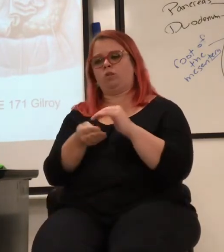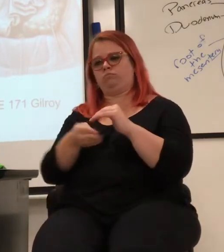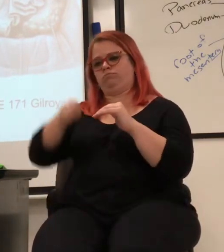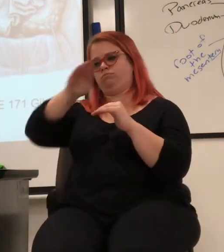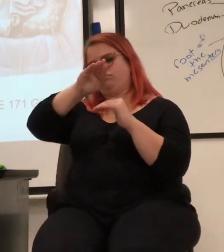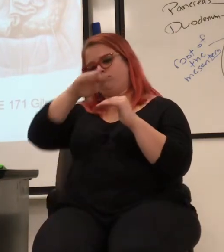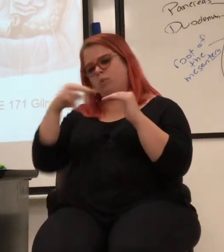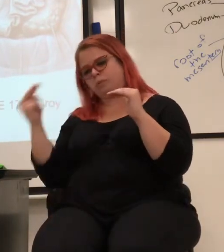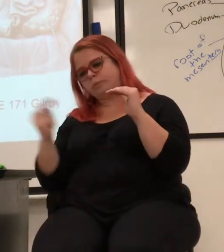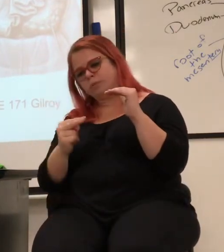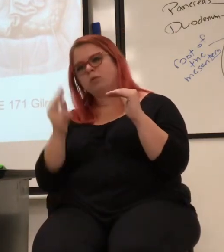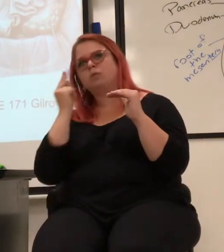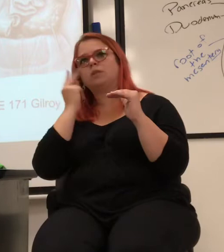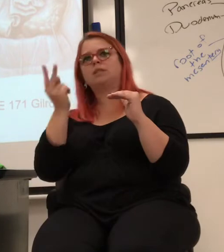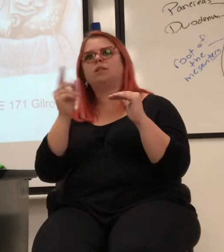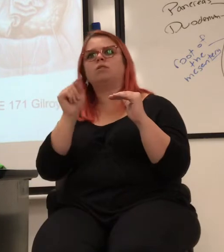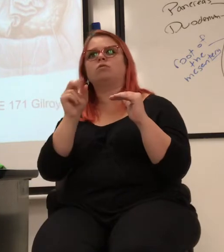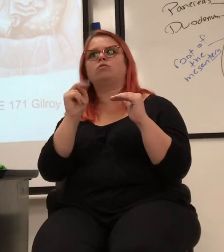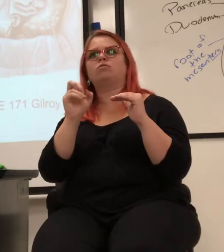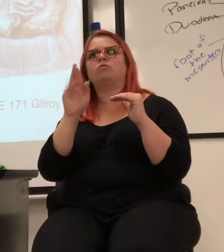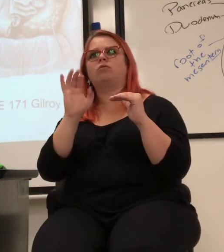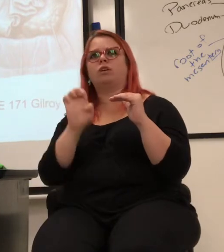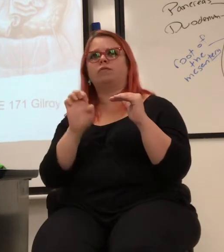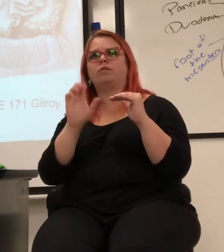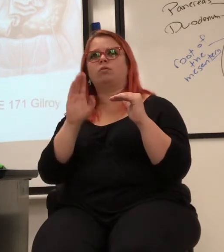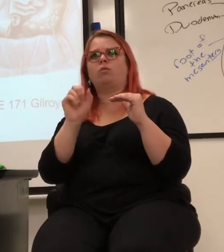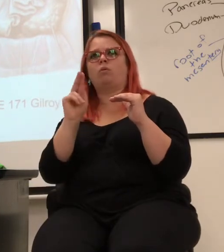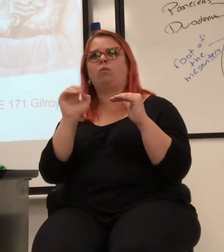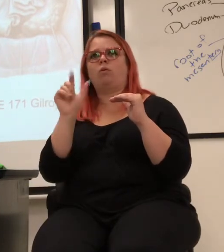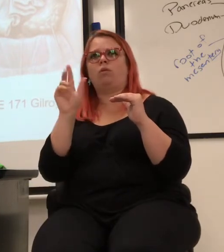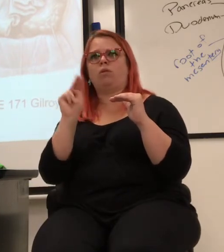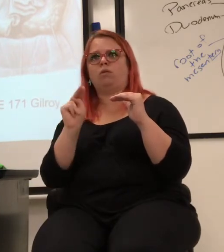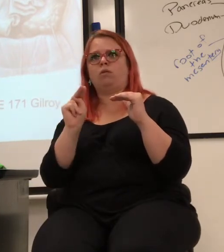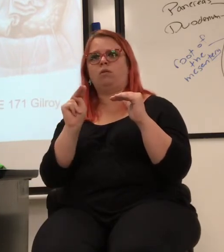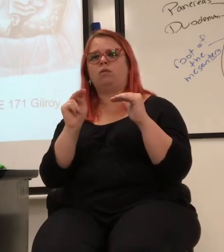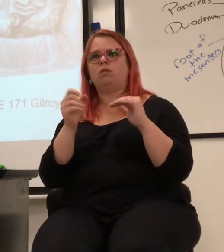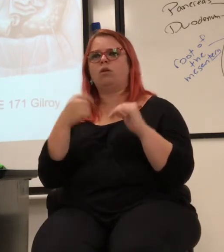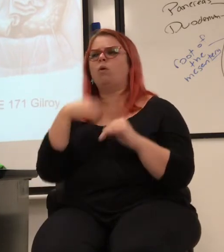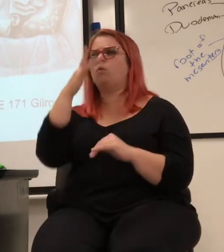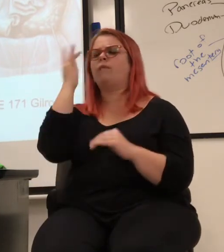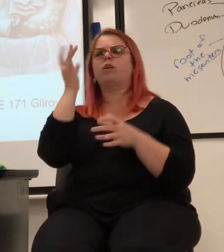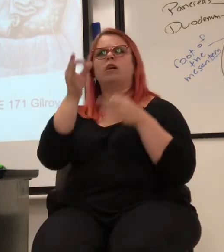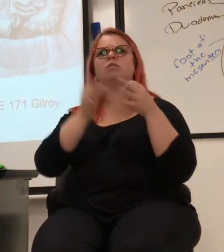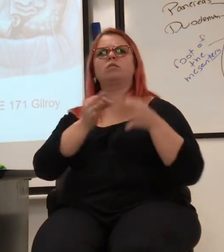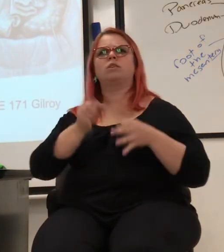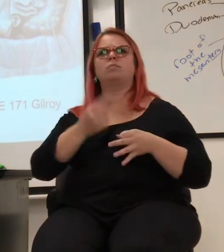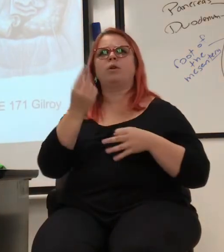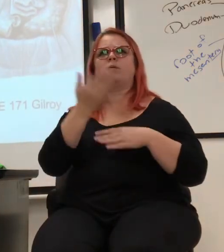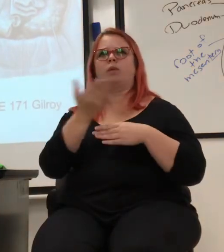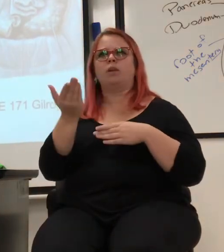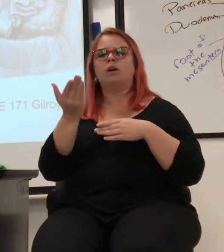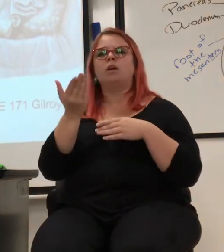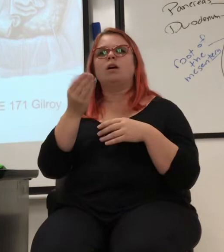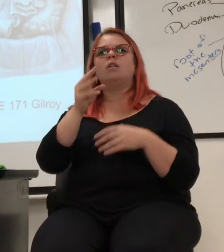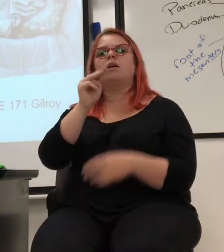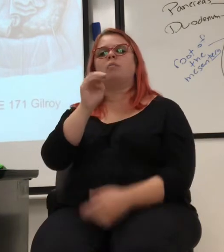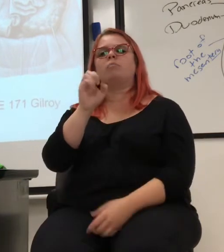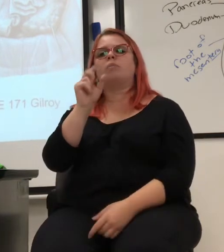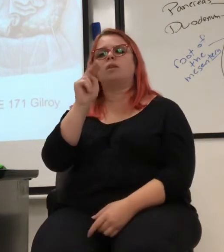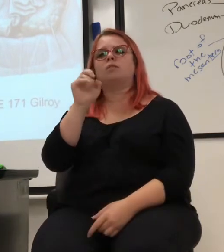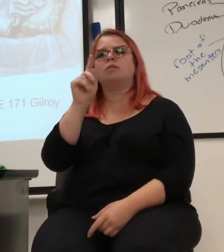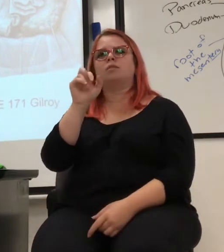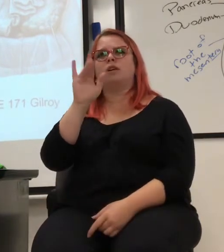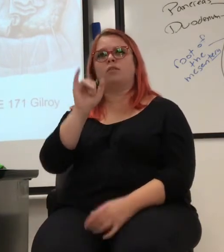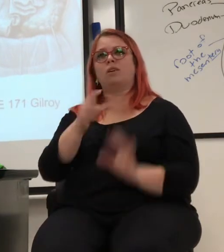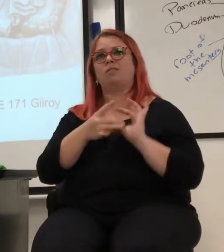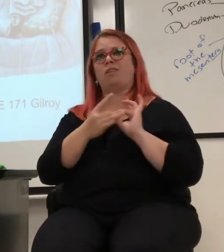right there, there's the transverse colon, right there. Oh, I forgot to define one thing. The mesentery that anchors